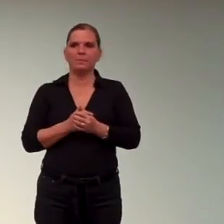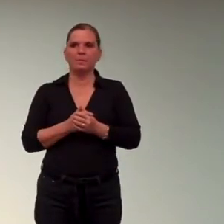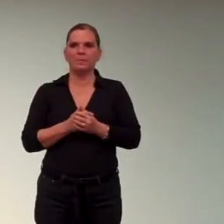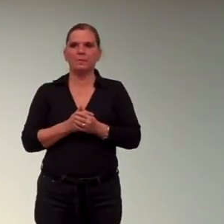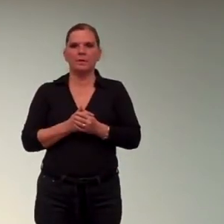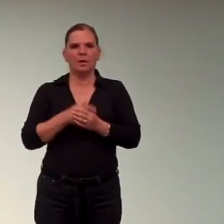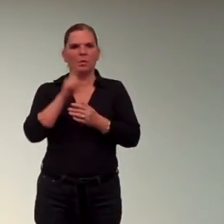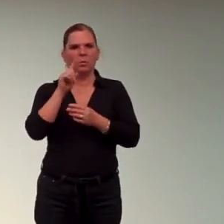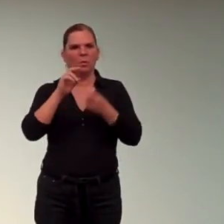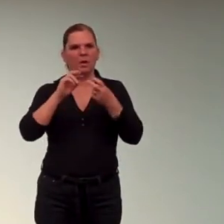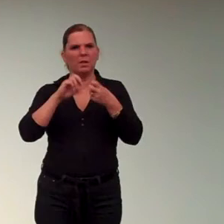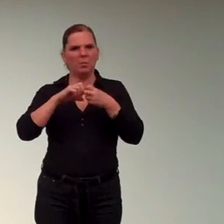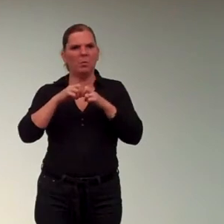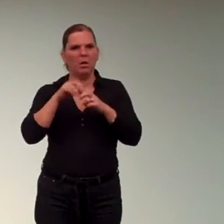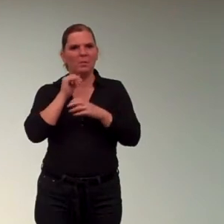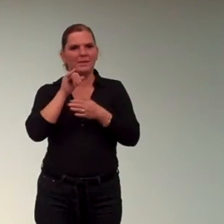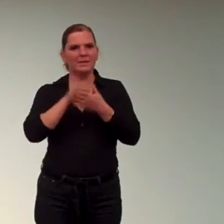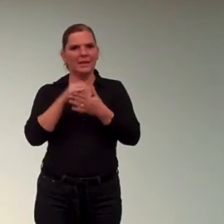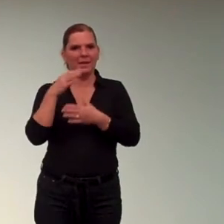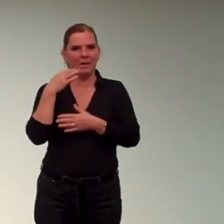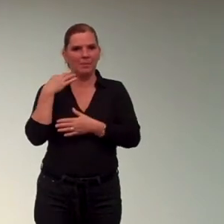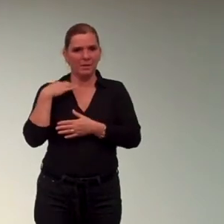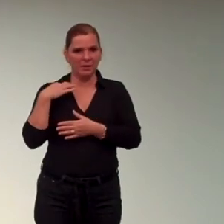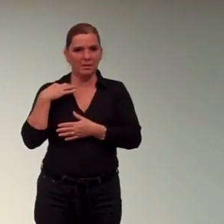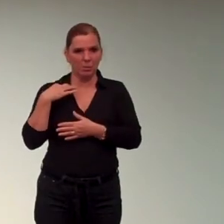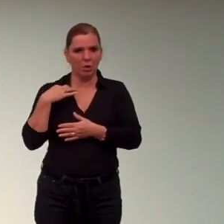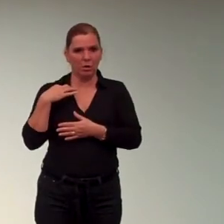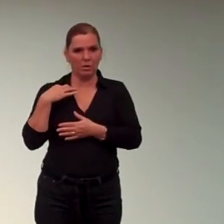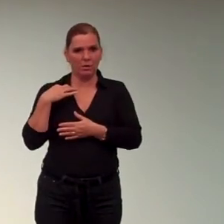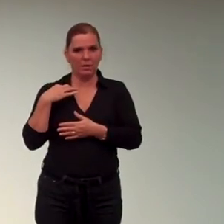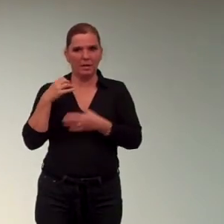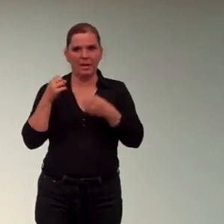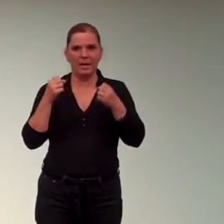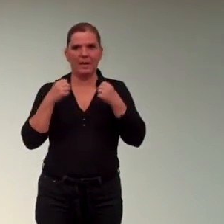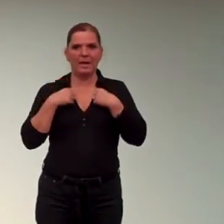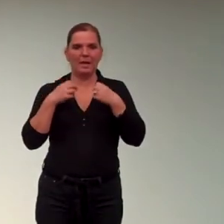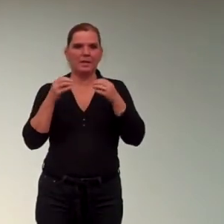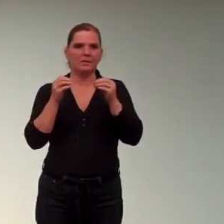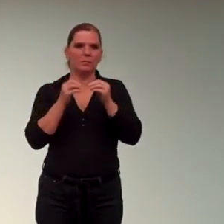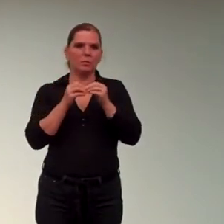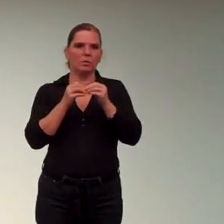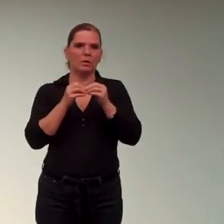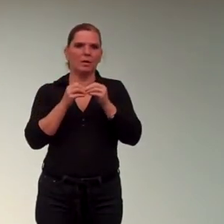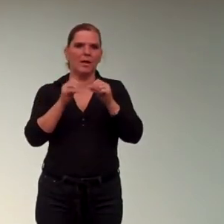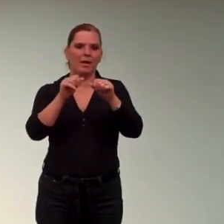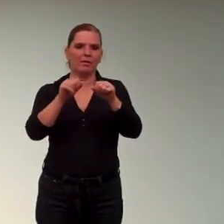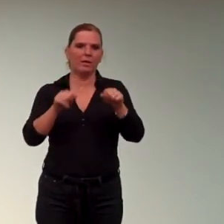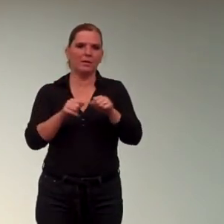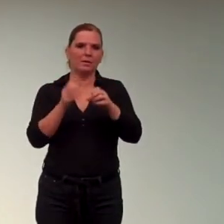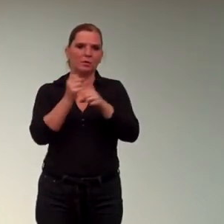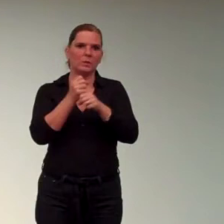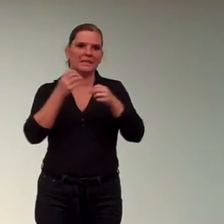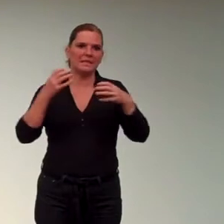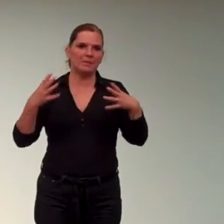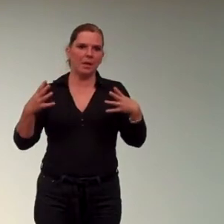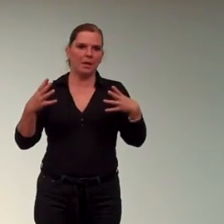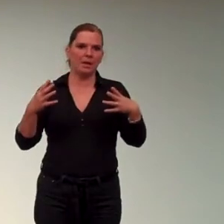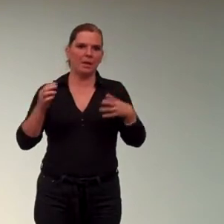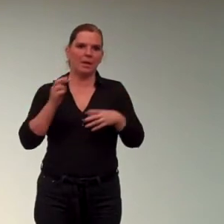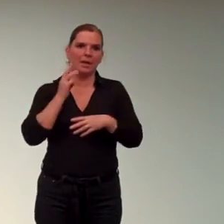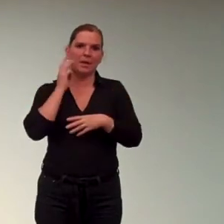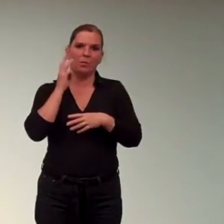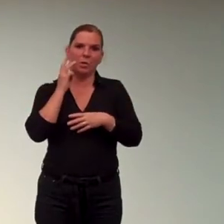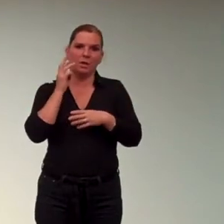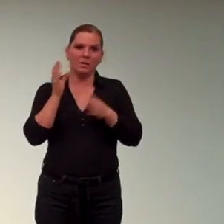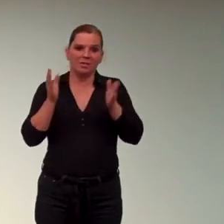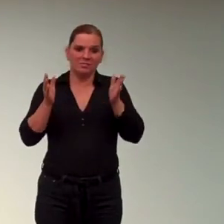Well, one of the problems is that Pittsburgh has more room to expand. And Wheeling is going to get